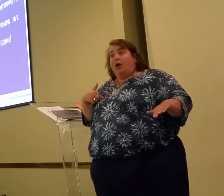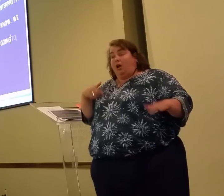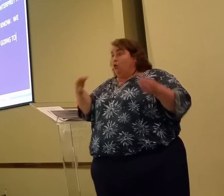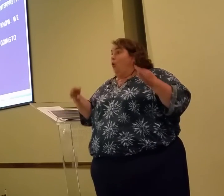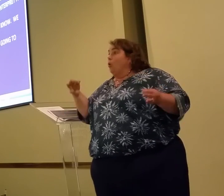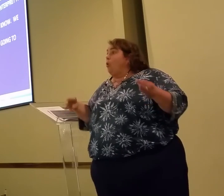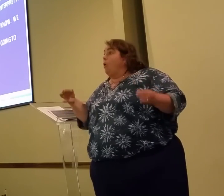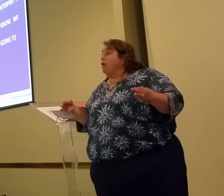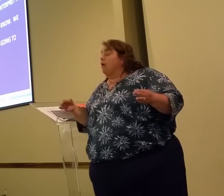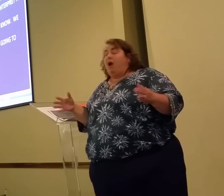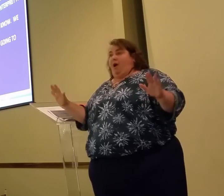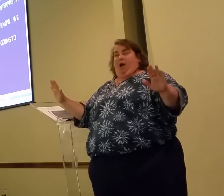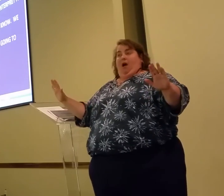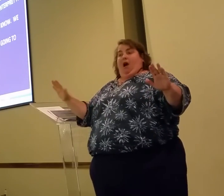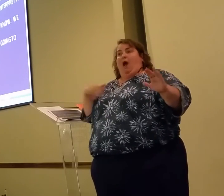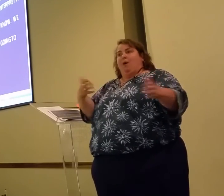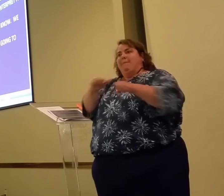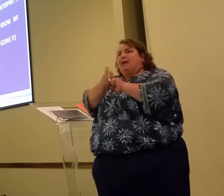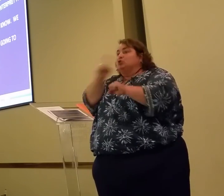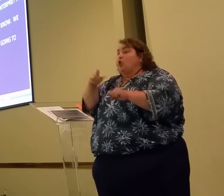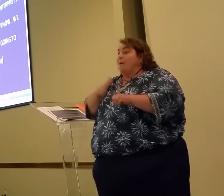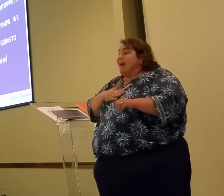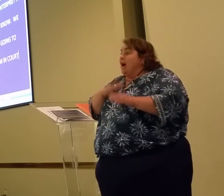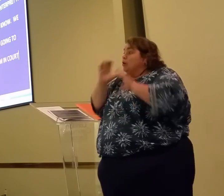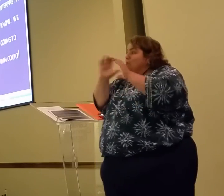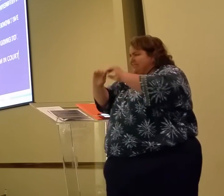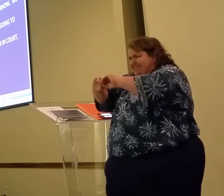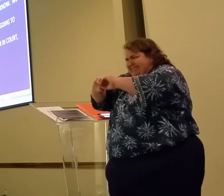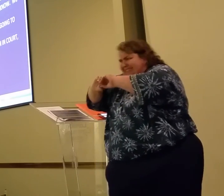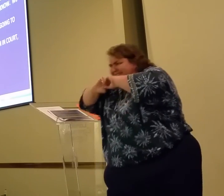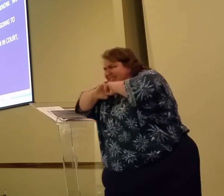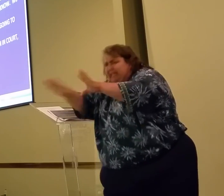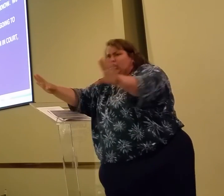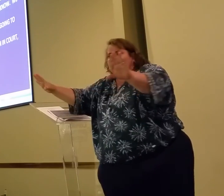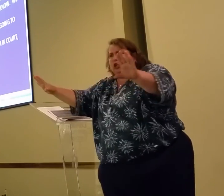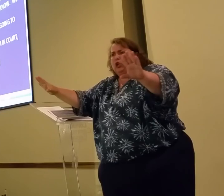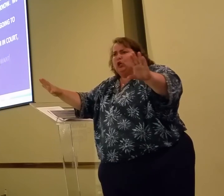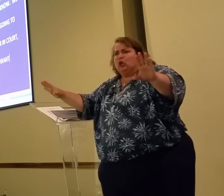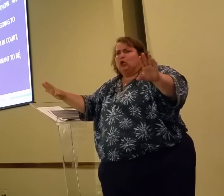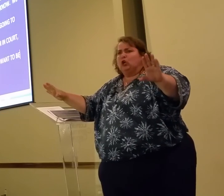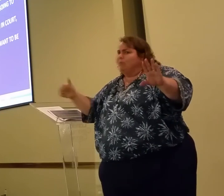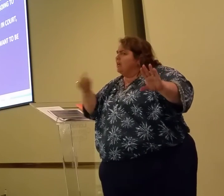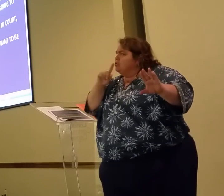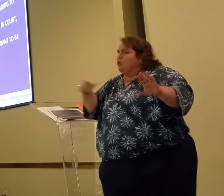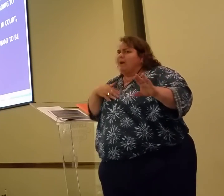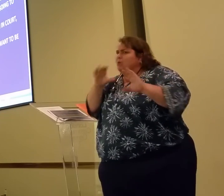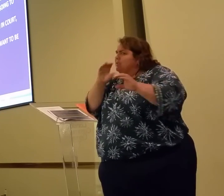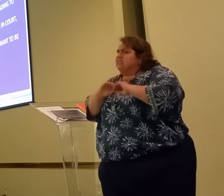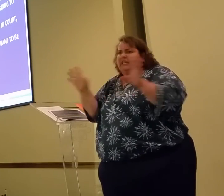children, and I'm in court, you know you want to be sure that everything is clear when you appear in